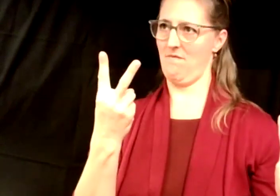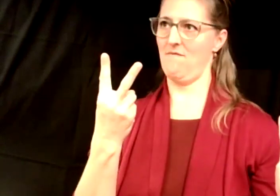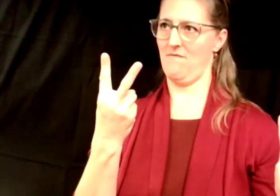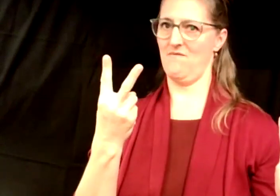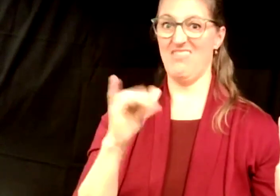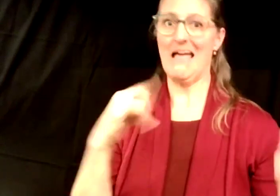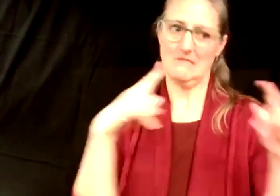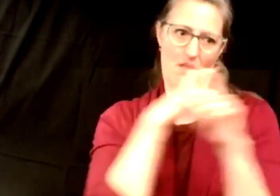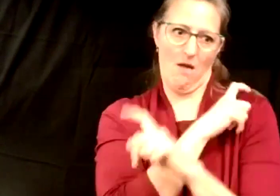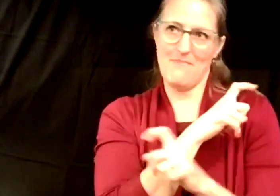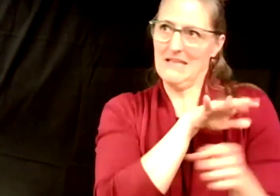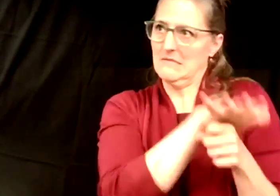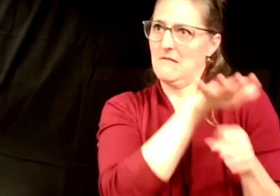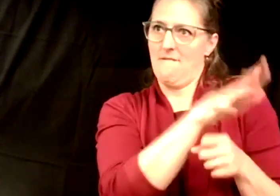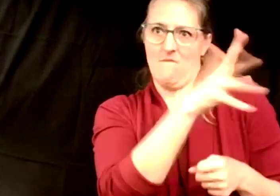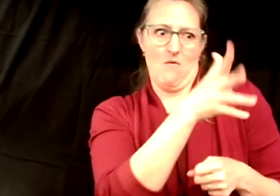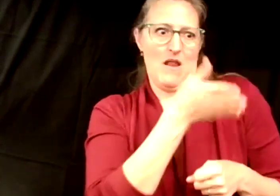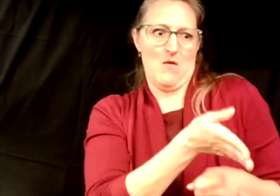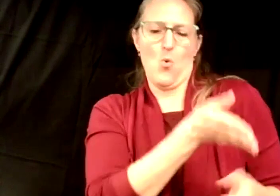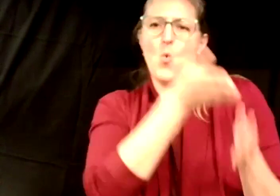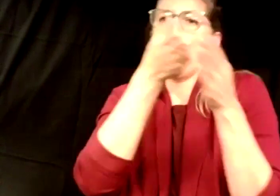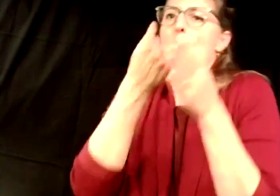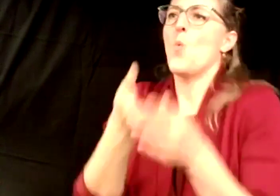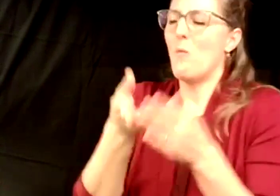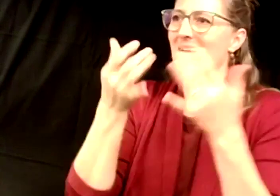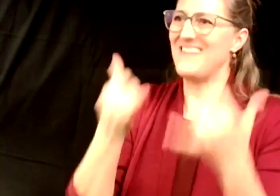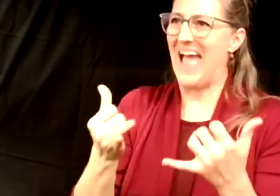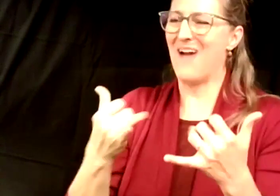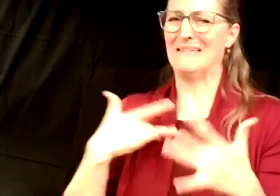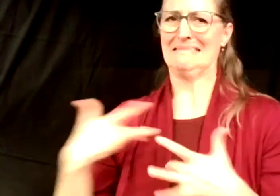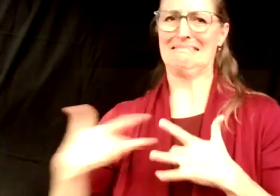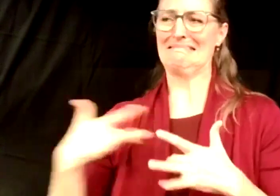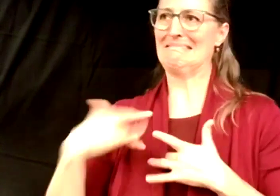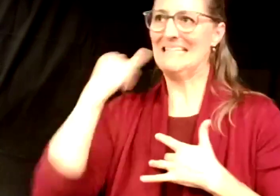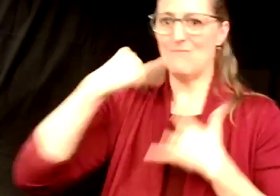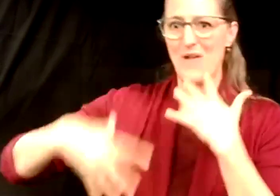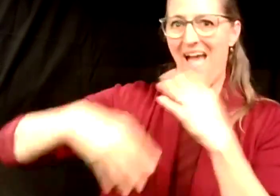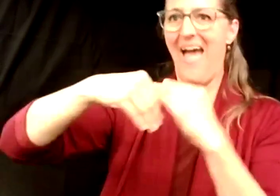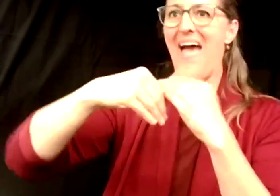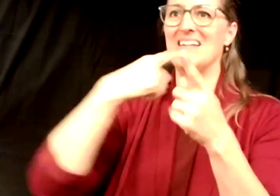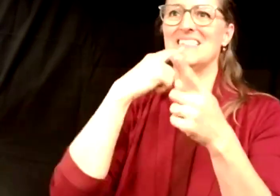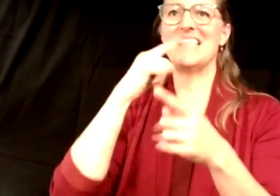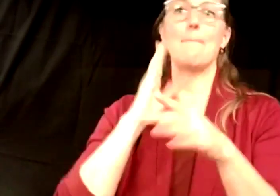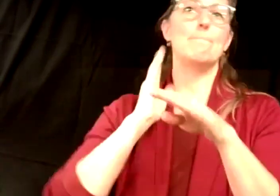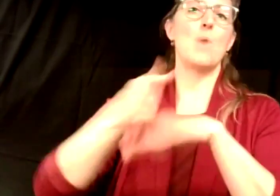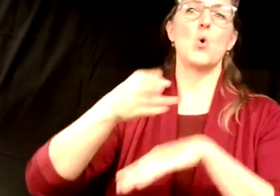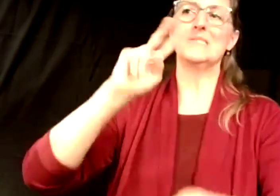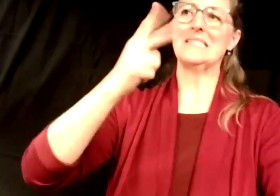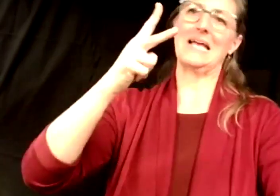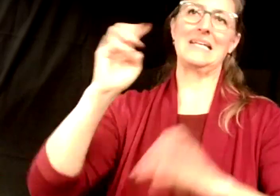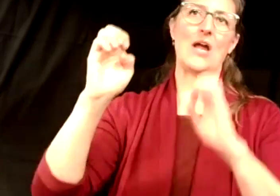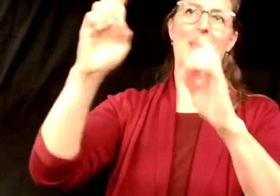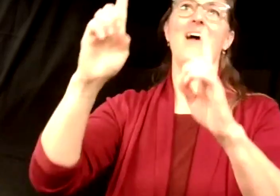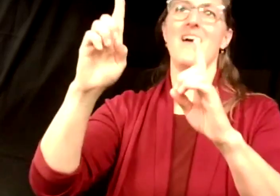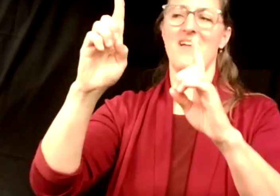enough. I'm just fearful that if we add something that says post-secondary ed,